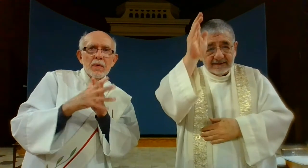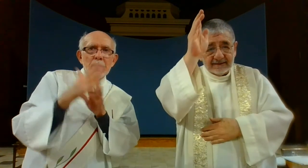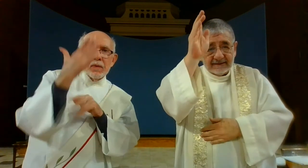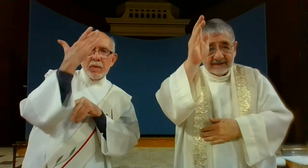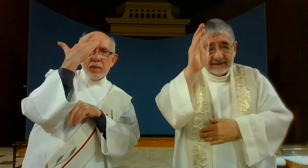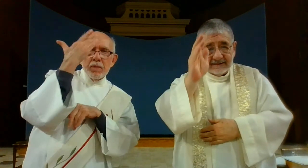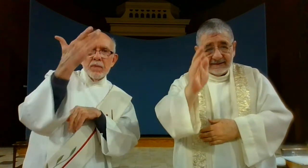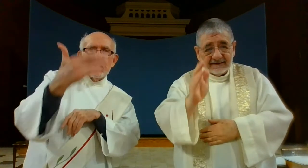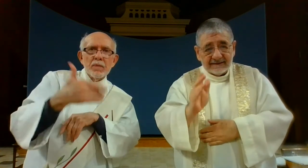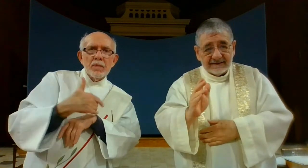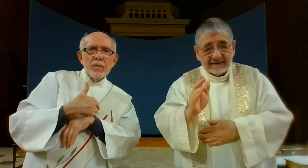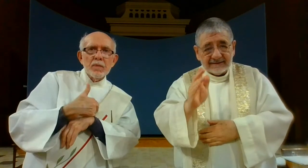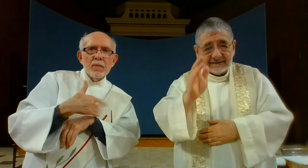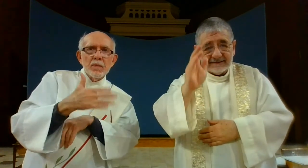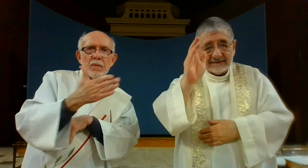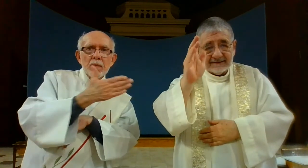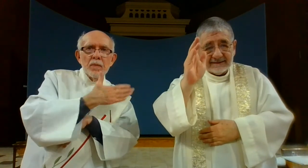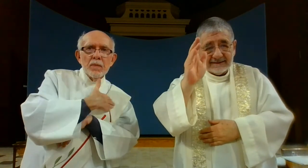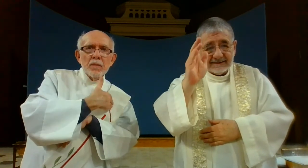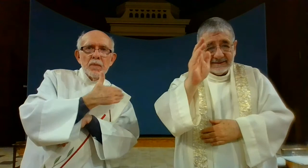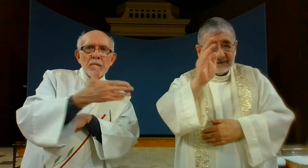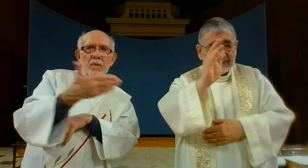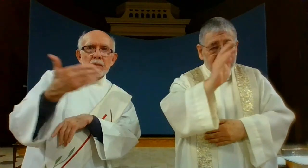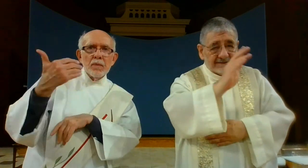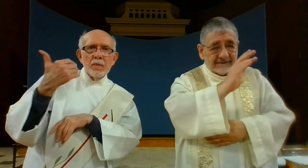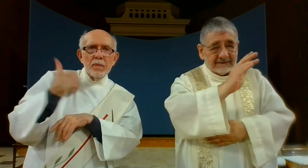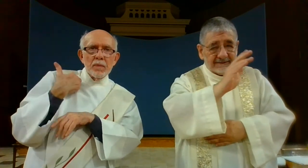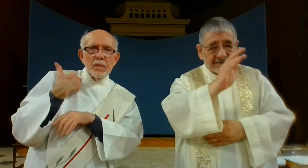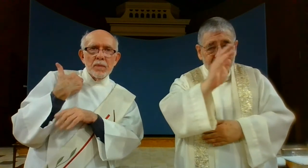of the Father, the Son, and the Holy Spirit.